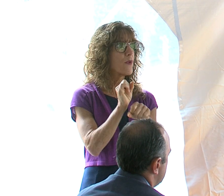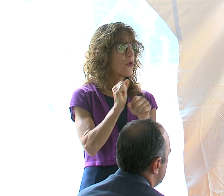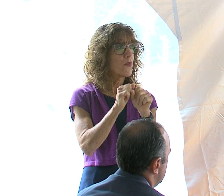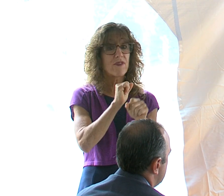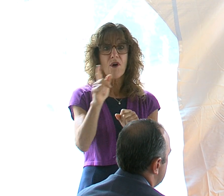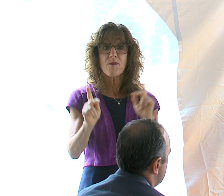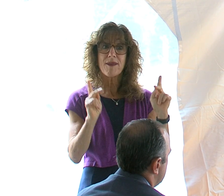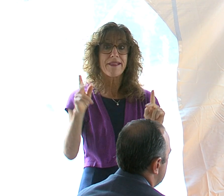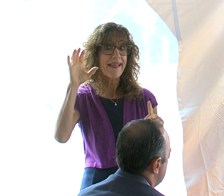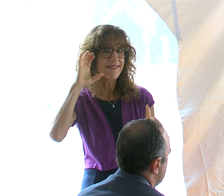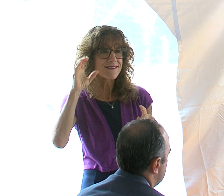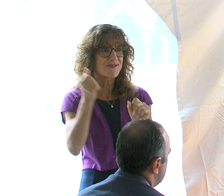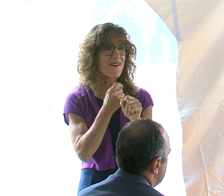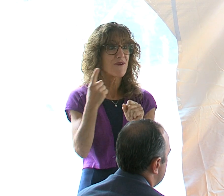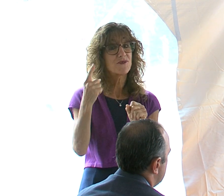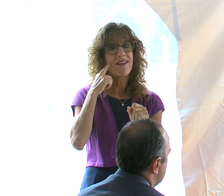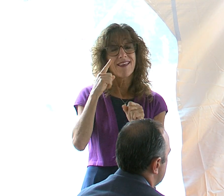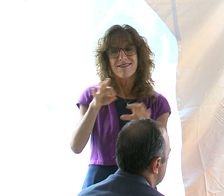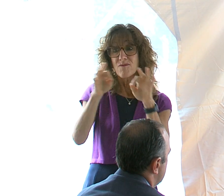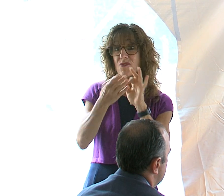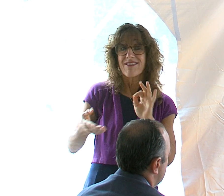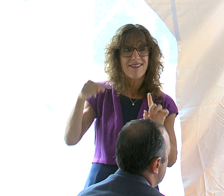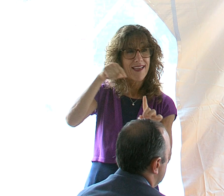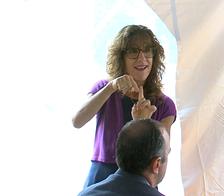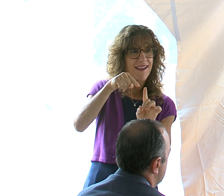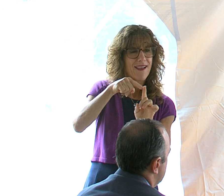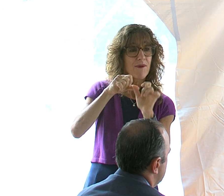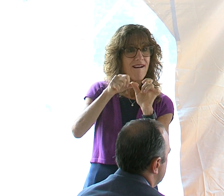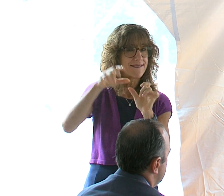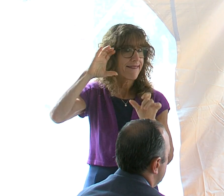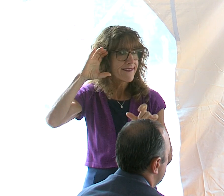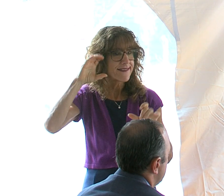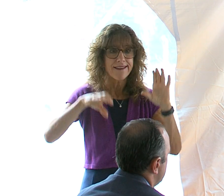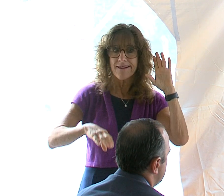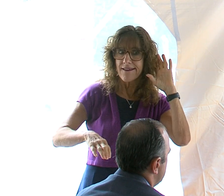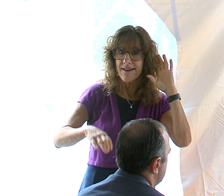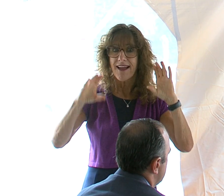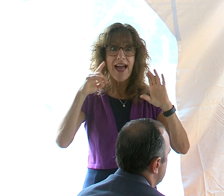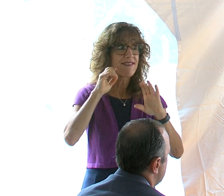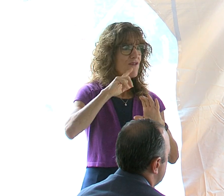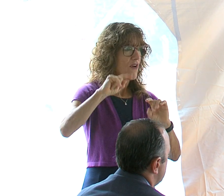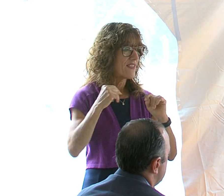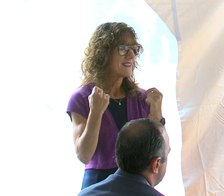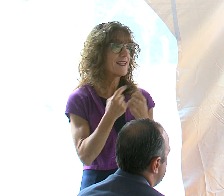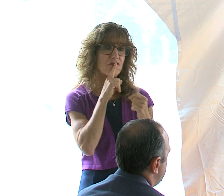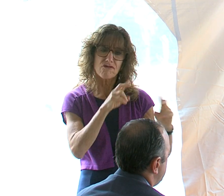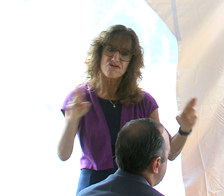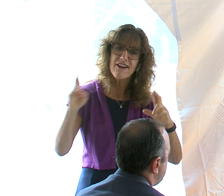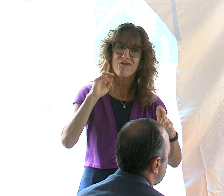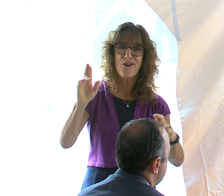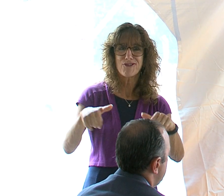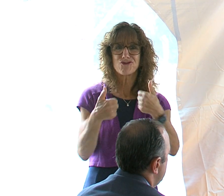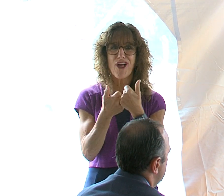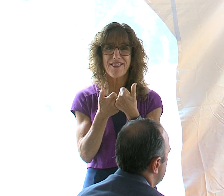everyone and listen to everyone. And so I think the key here is that we're constantly listening, and I think all of our teams are really up for the challenge. And